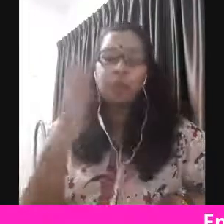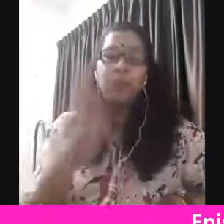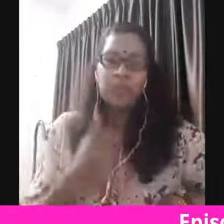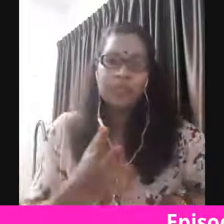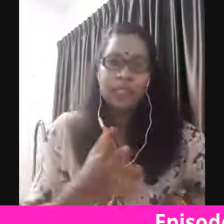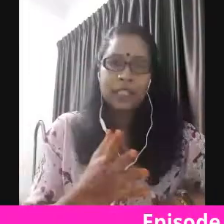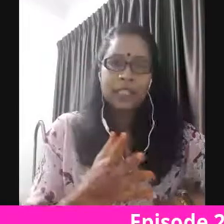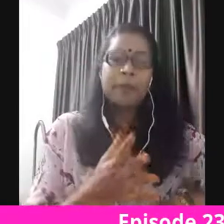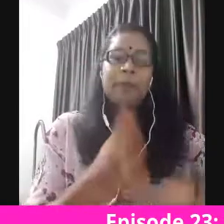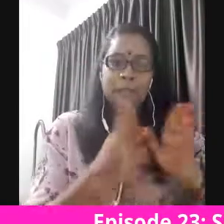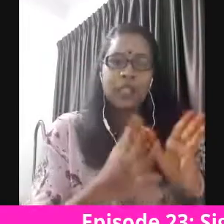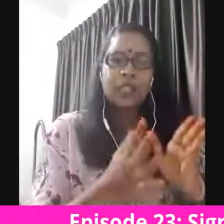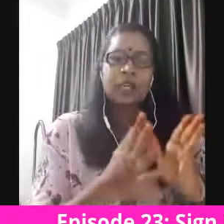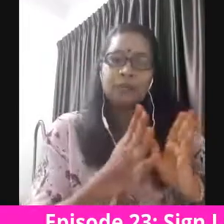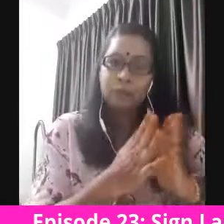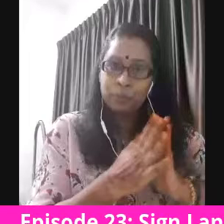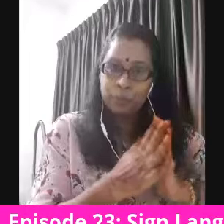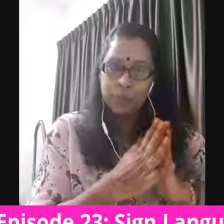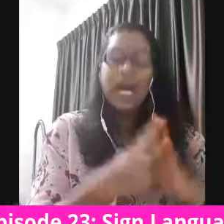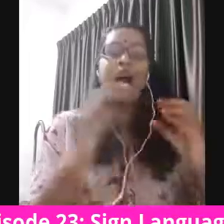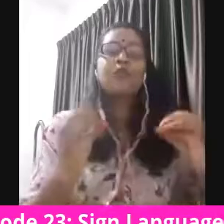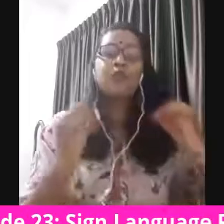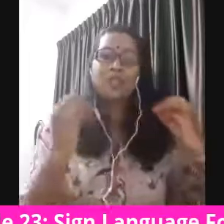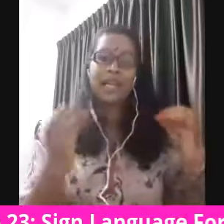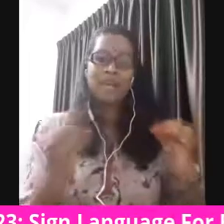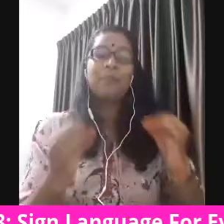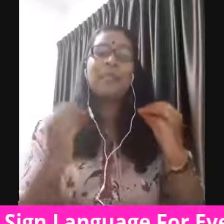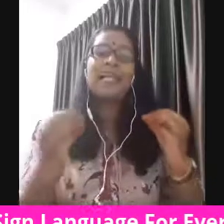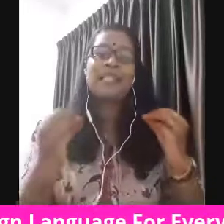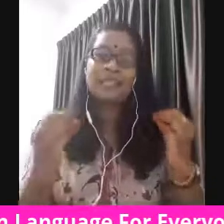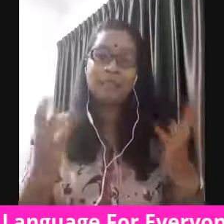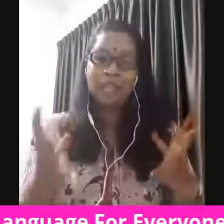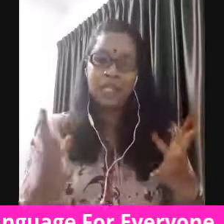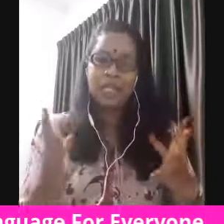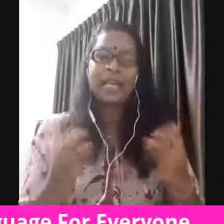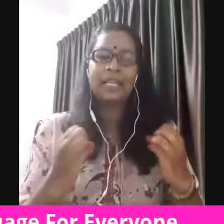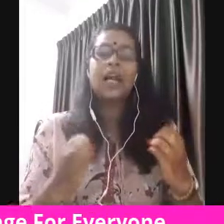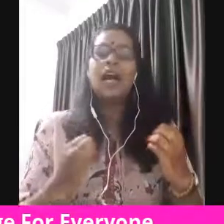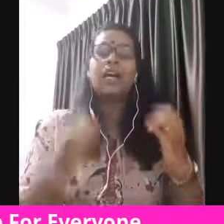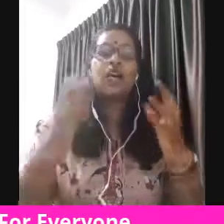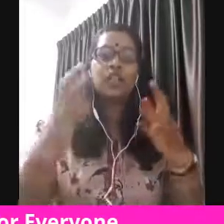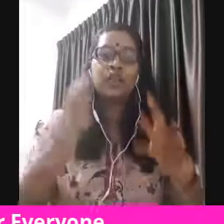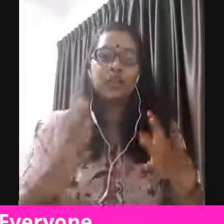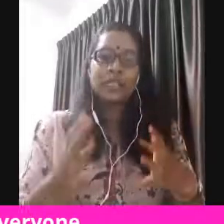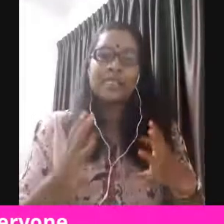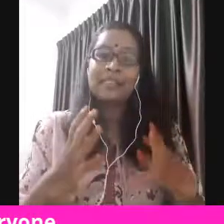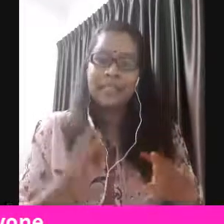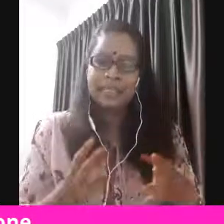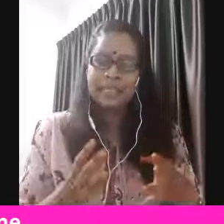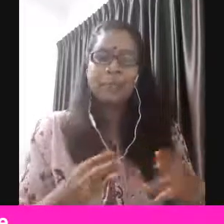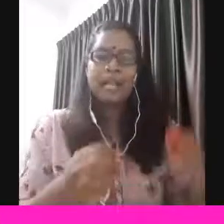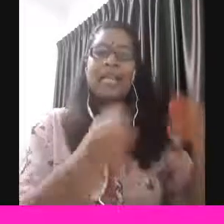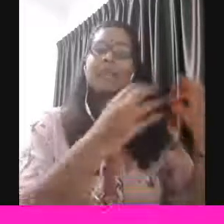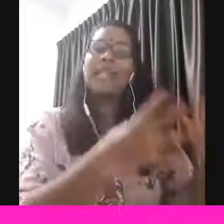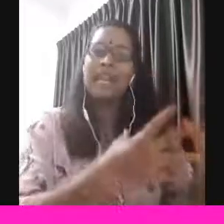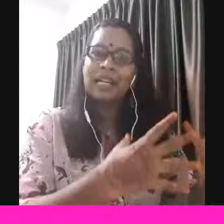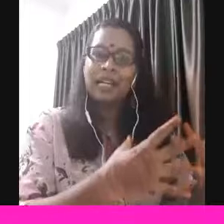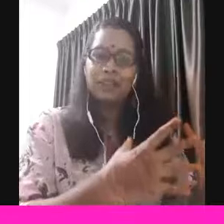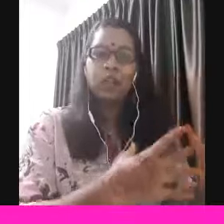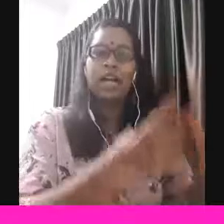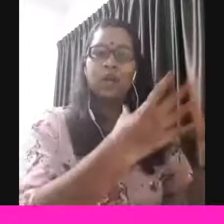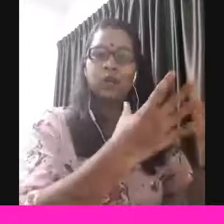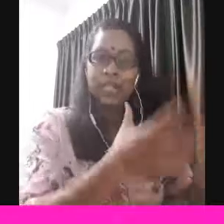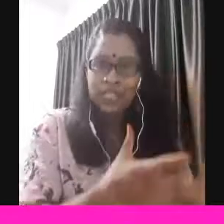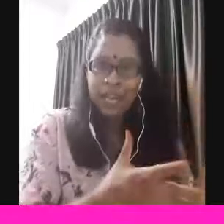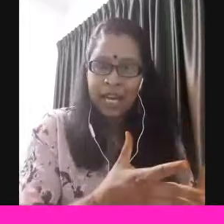they got few books. They publish a few books how to sign places in Malaysia, like according to the states. Like